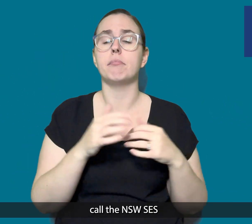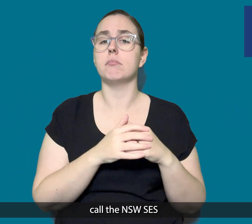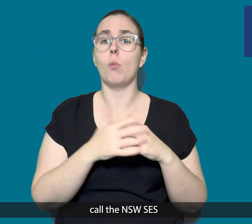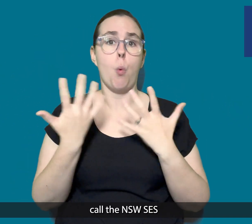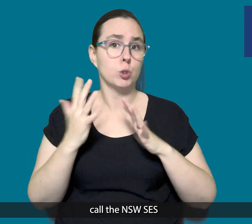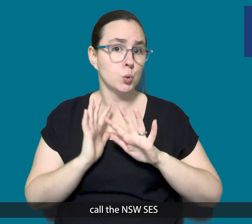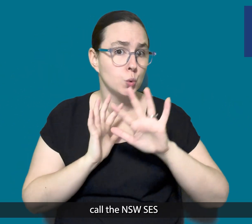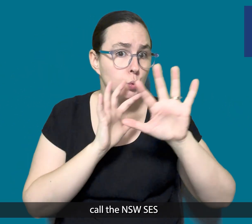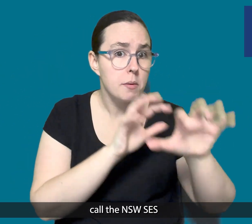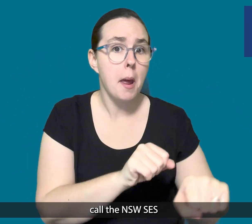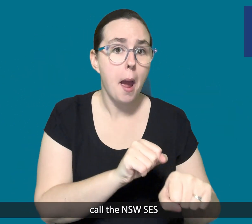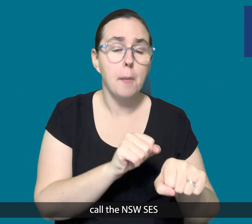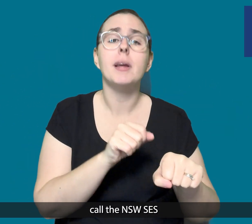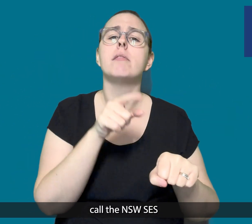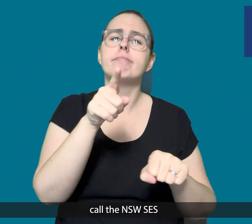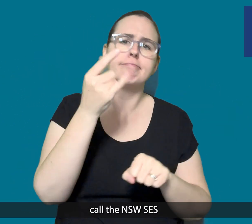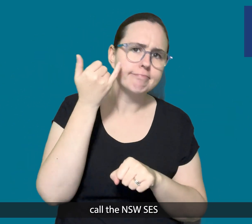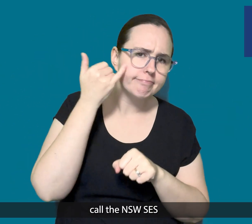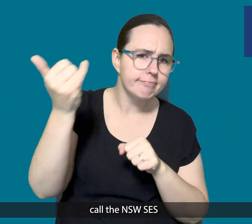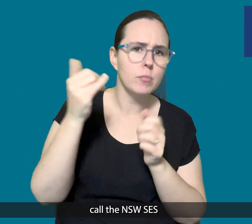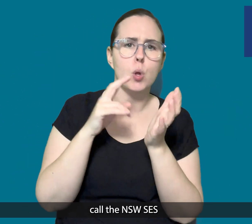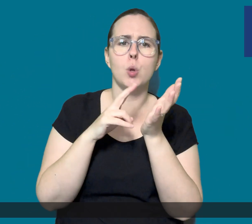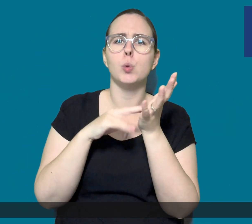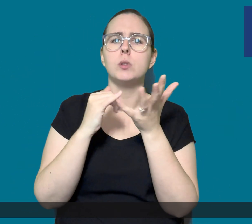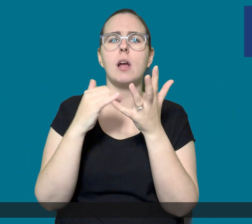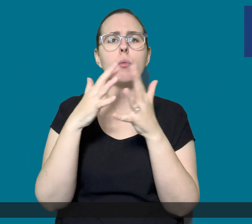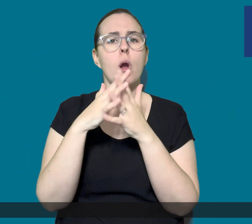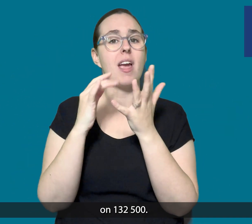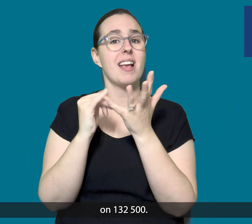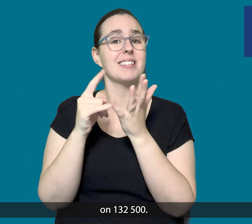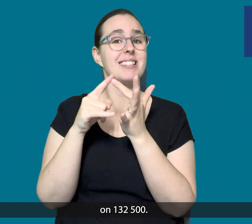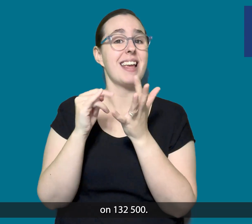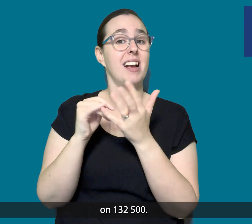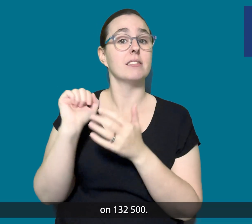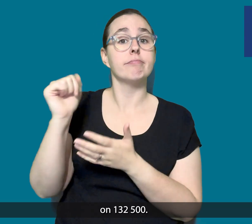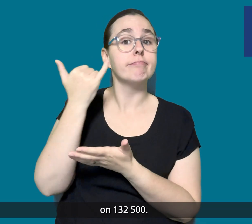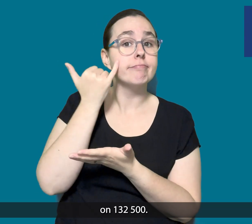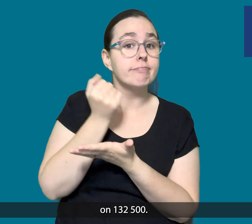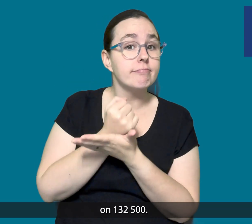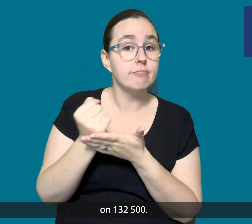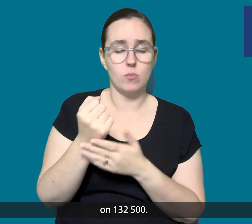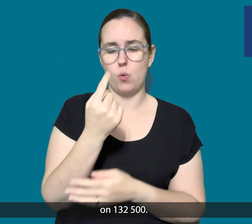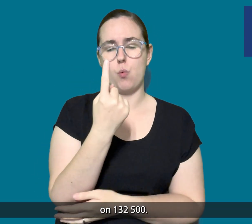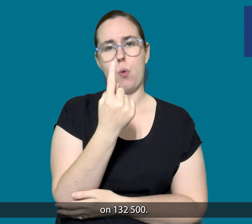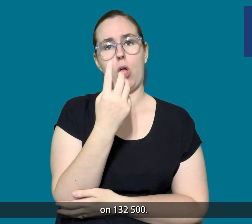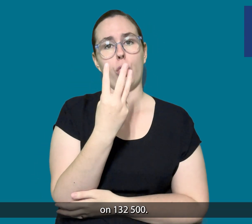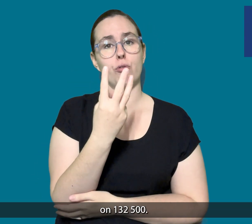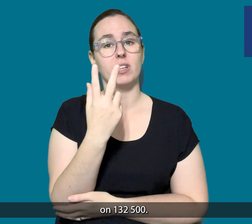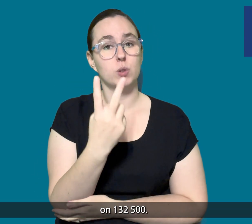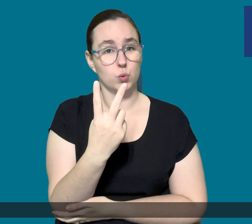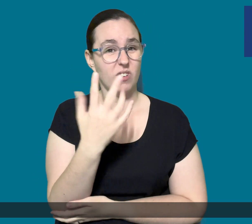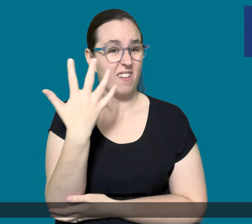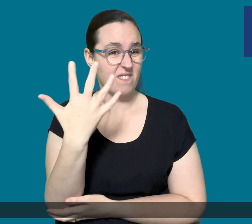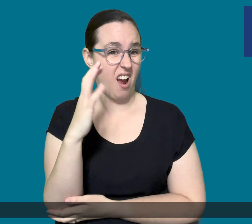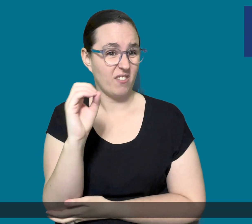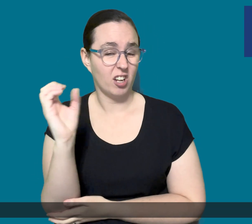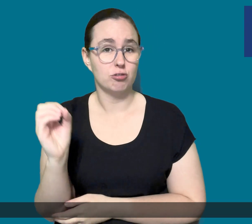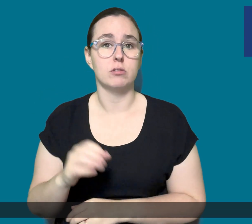the New South Wales SES on 132 500. In